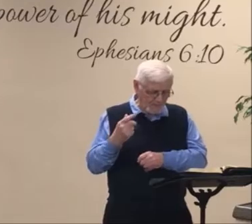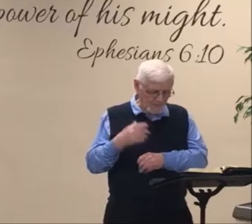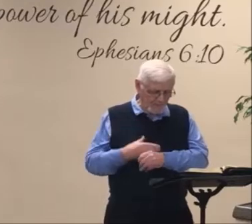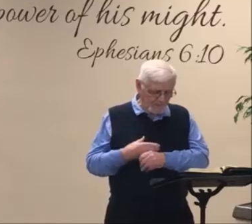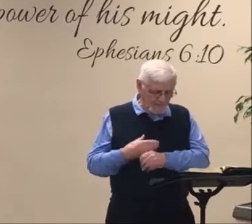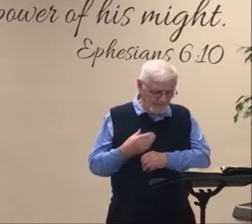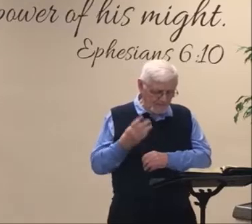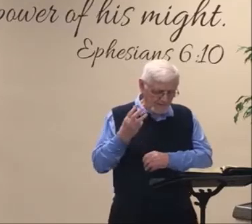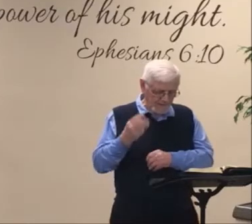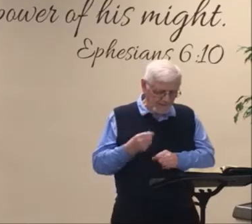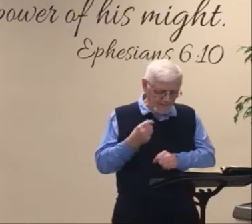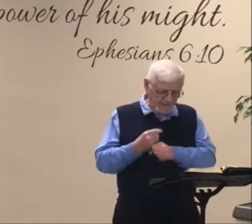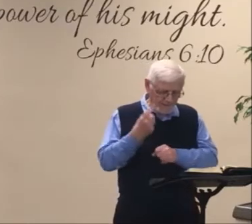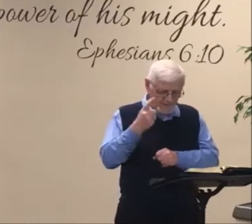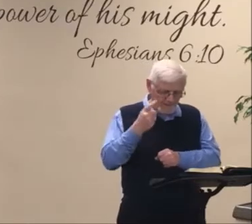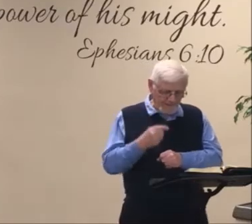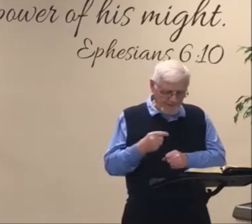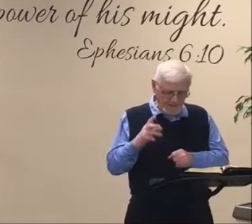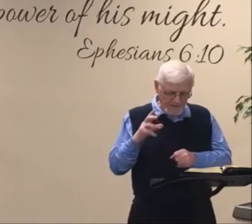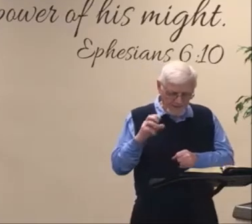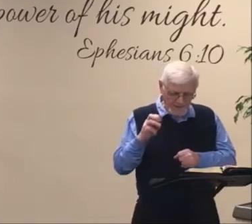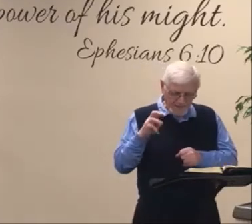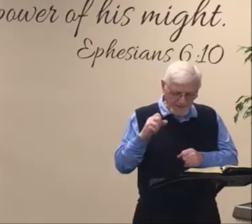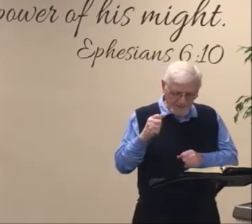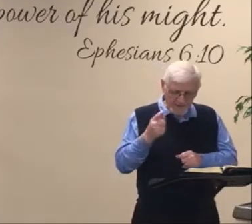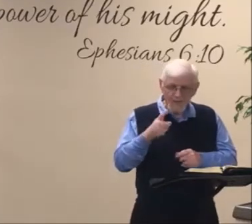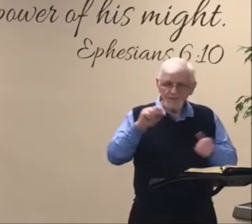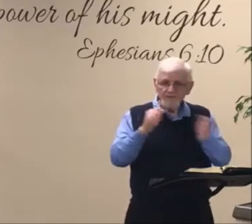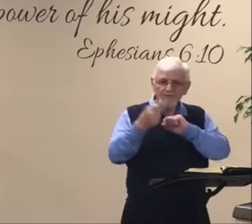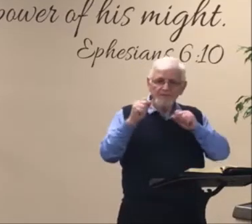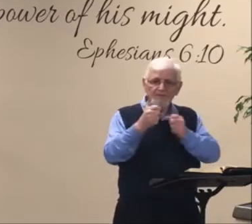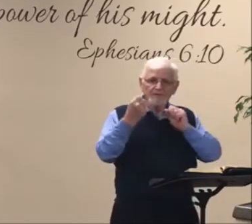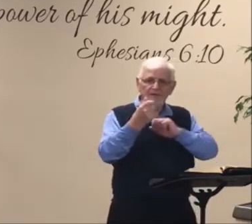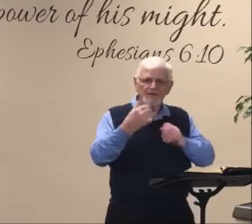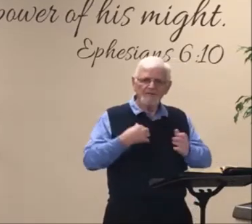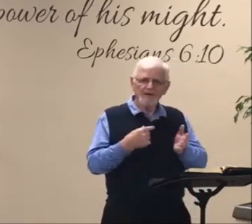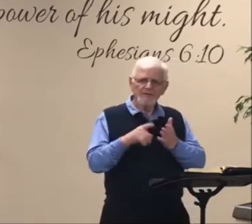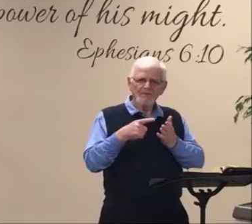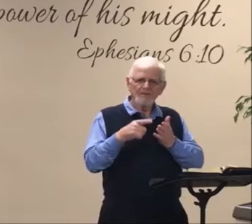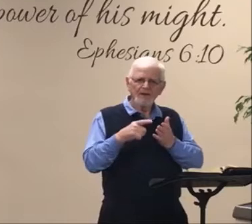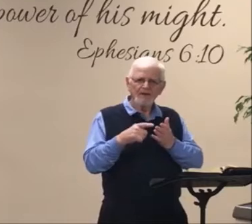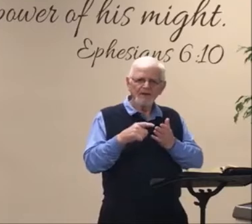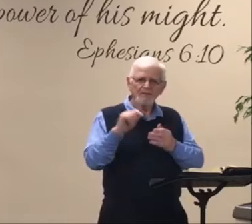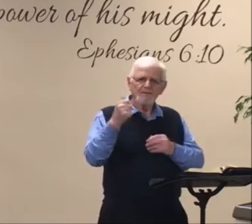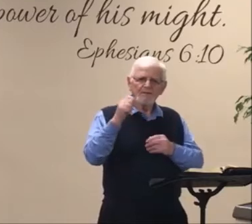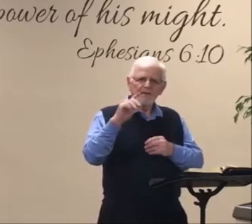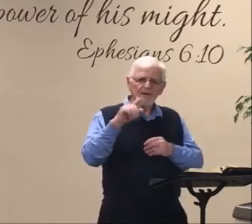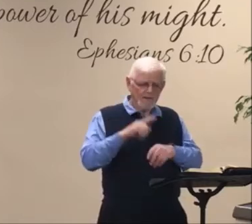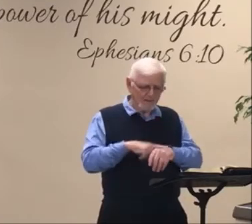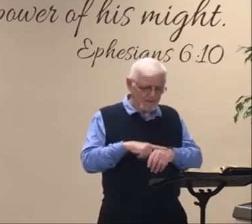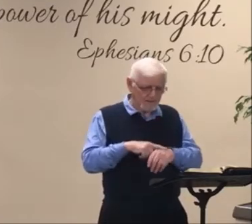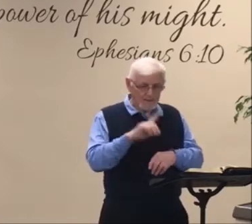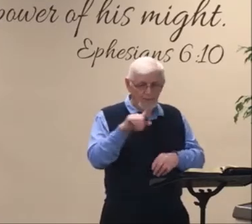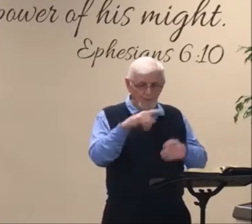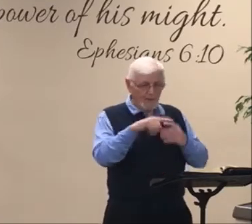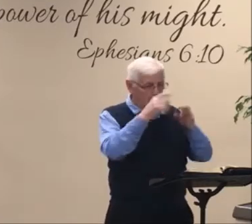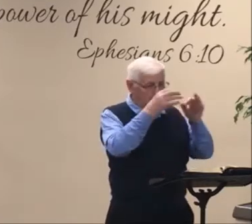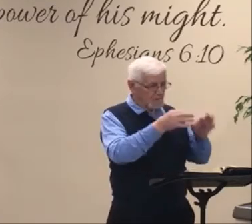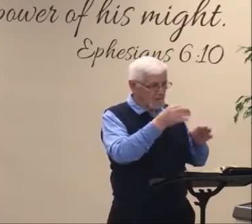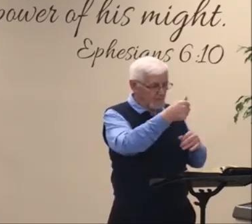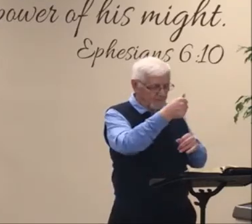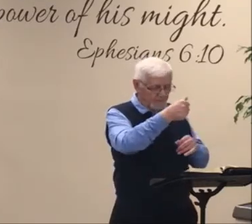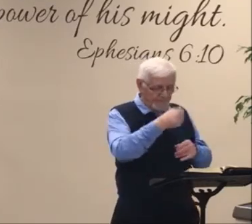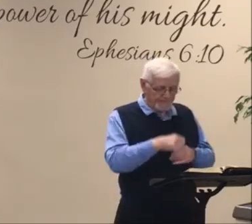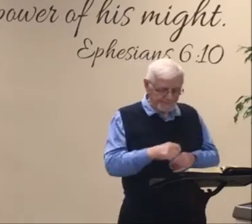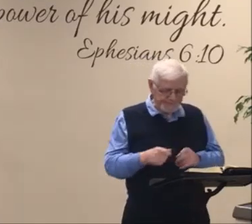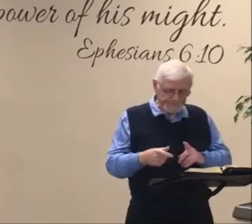cattle, and thou hast changed my wages 10 times. That's what happens when you determine your own pay. Except the